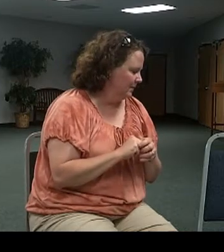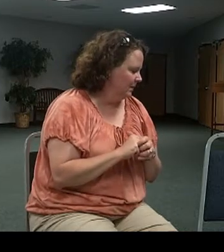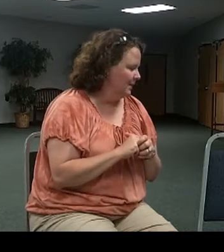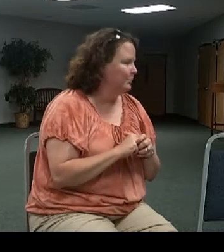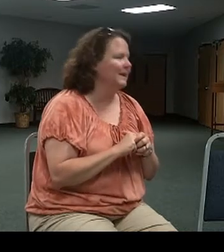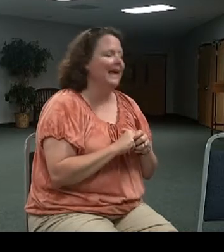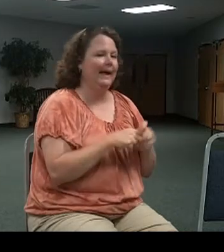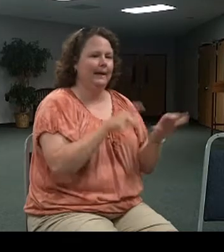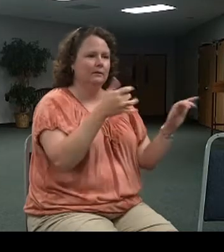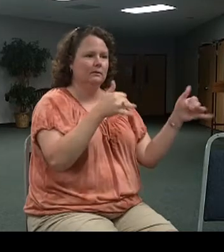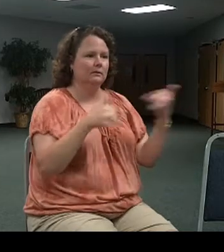Play.